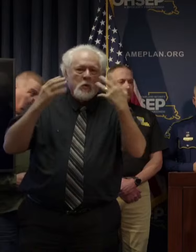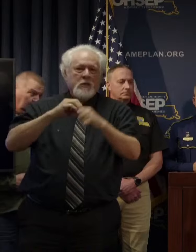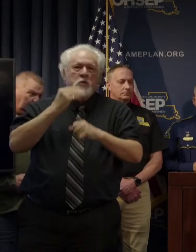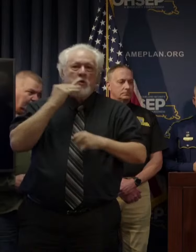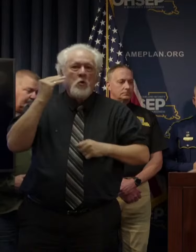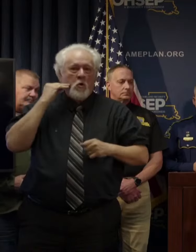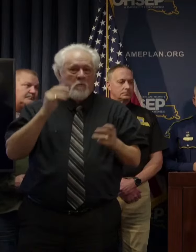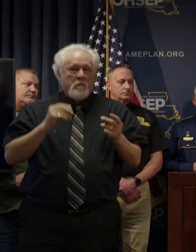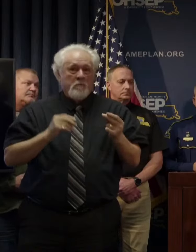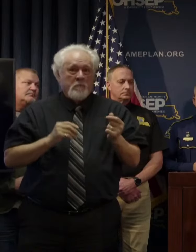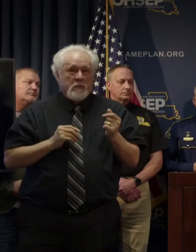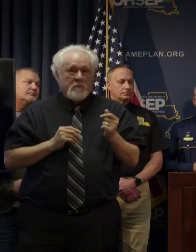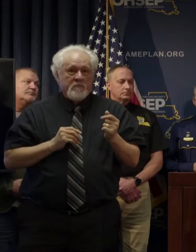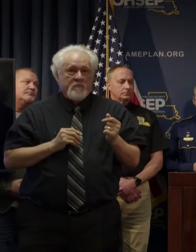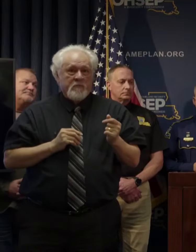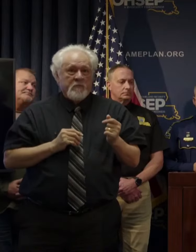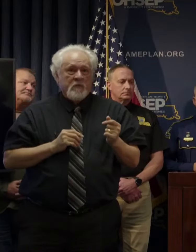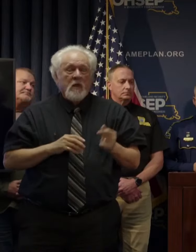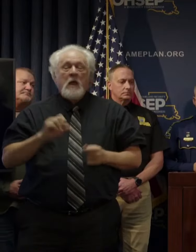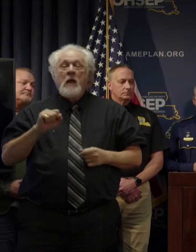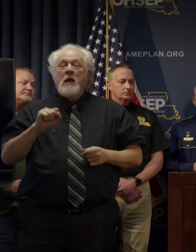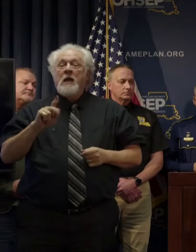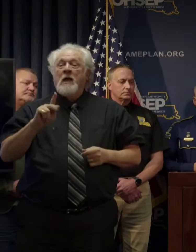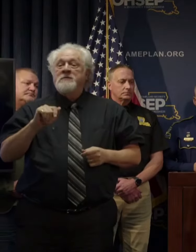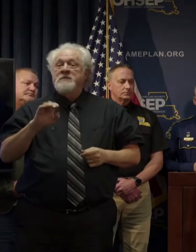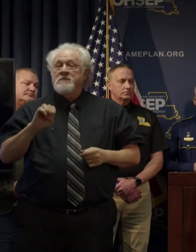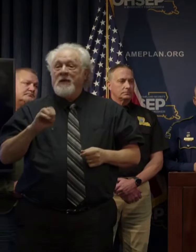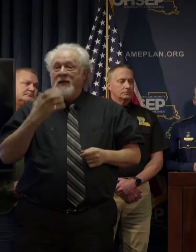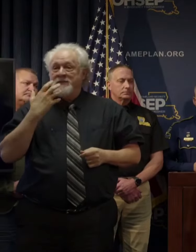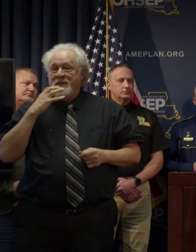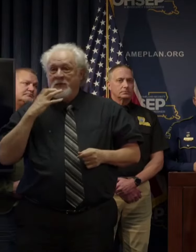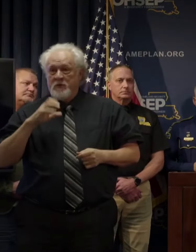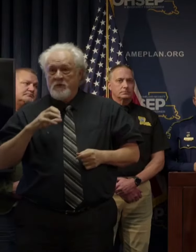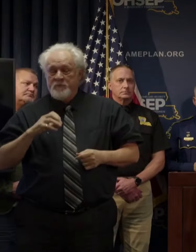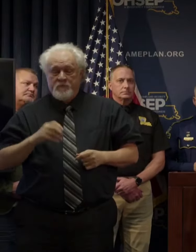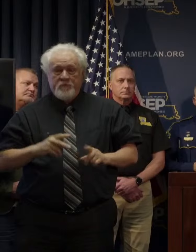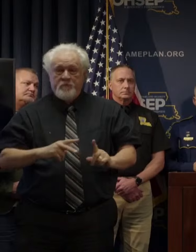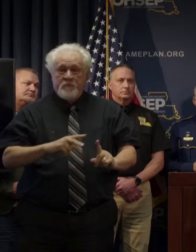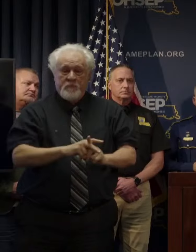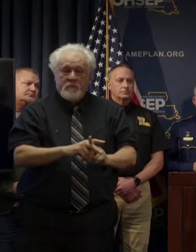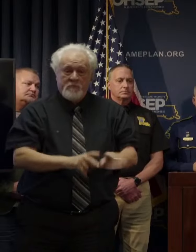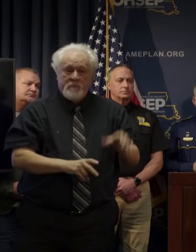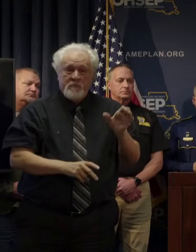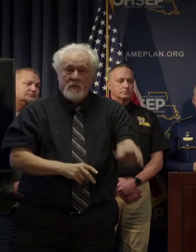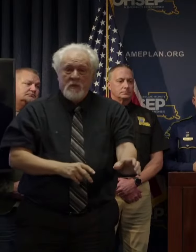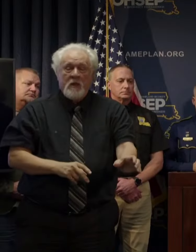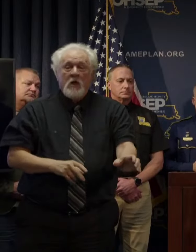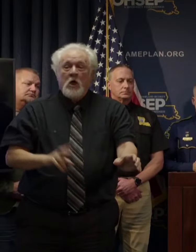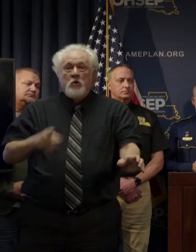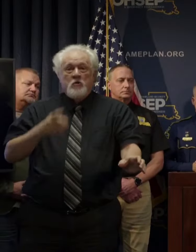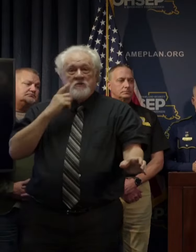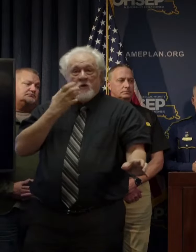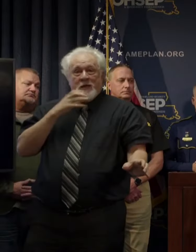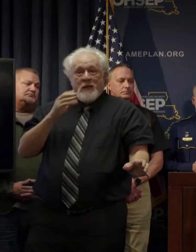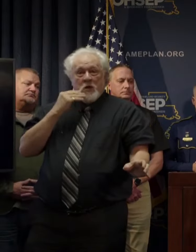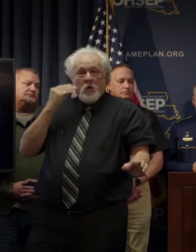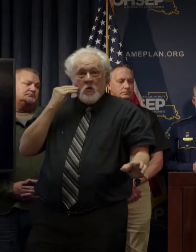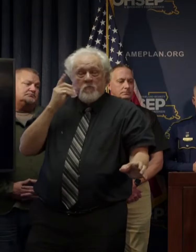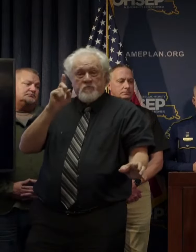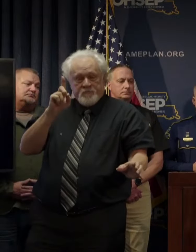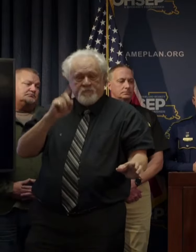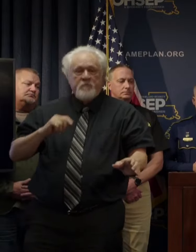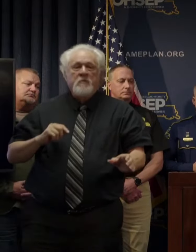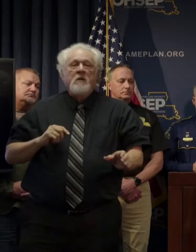immediately. Space heater safety. If you are using a space heater to heat your home, follow these